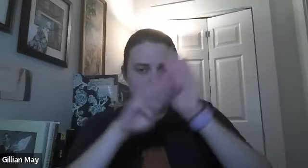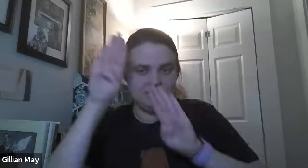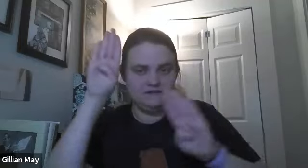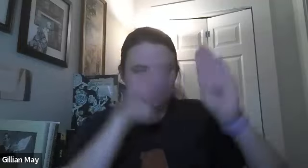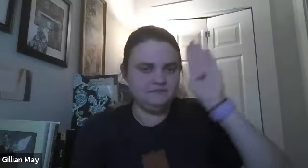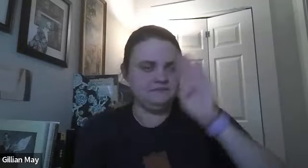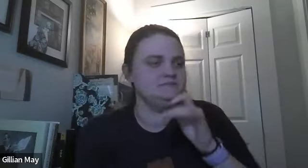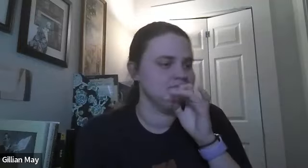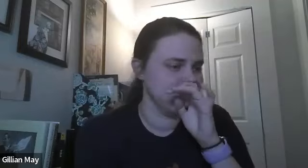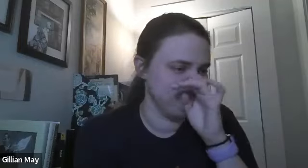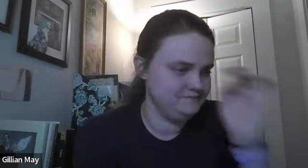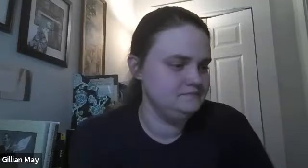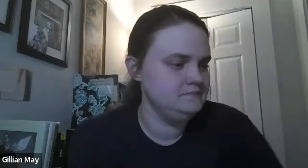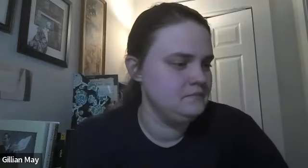Worried. Mm-hmm.